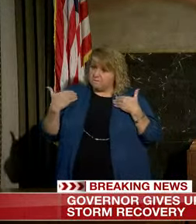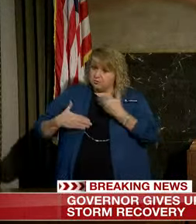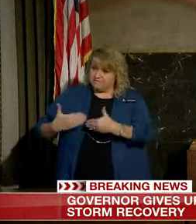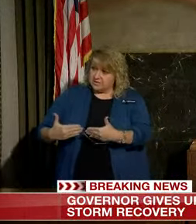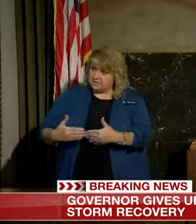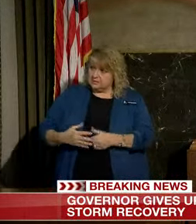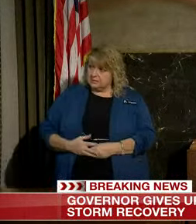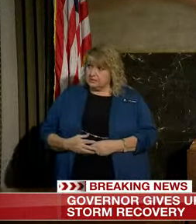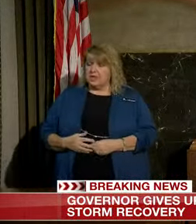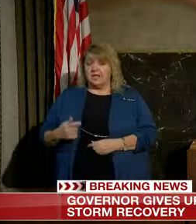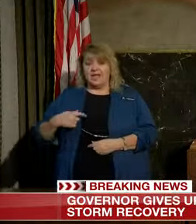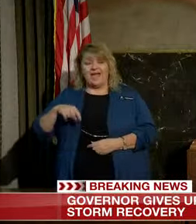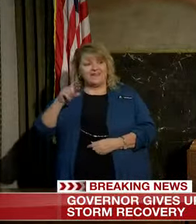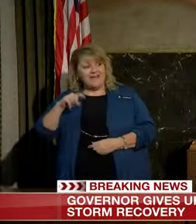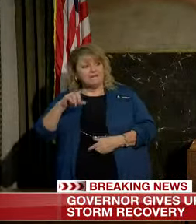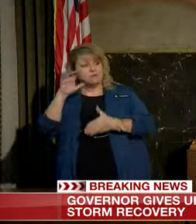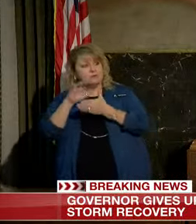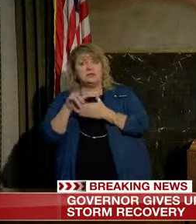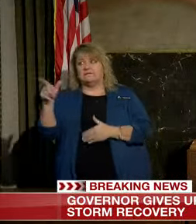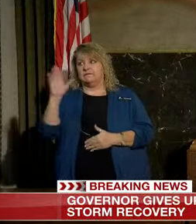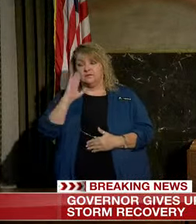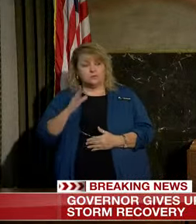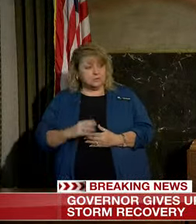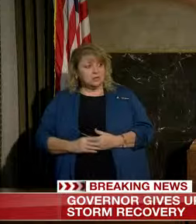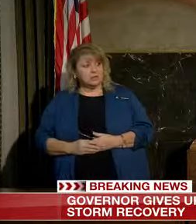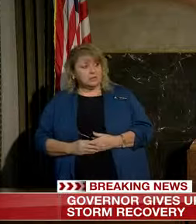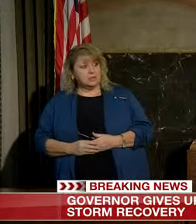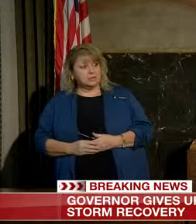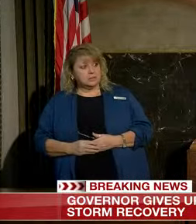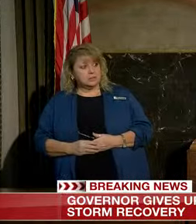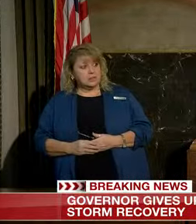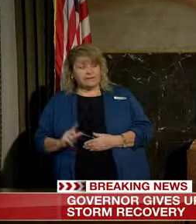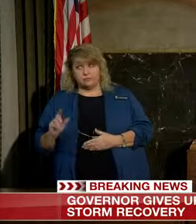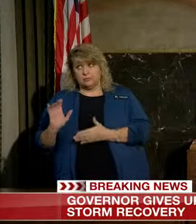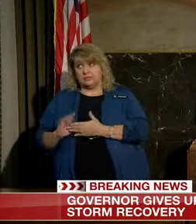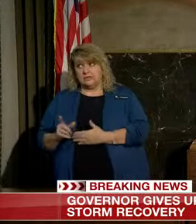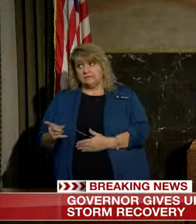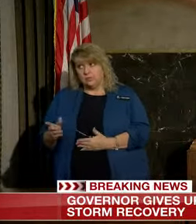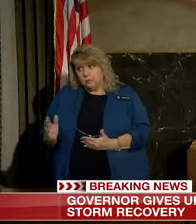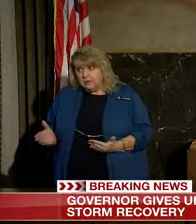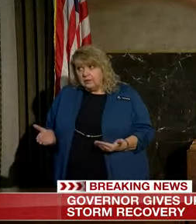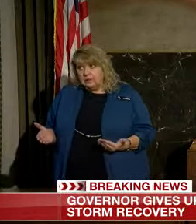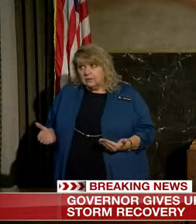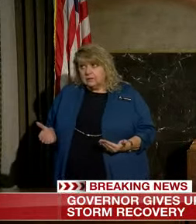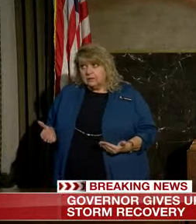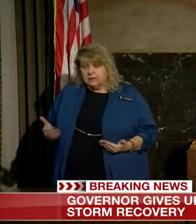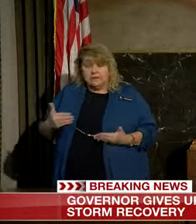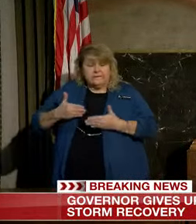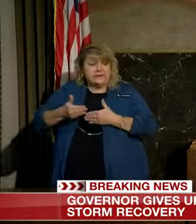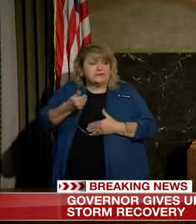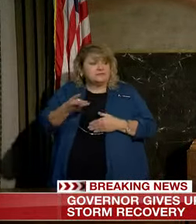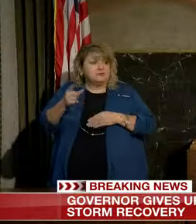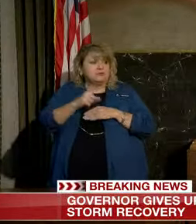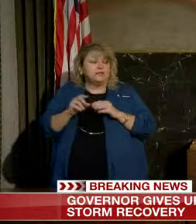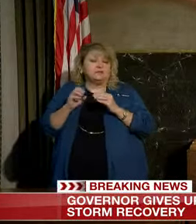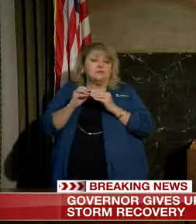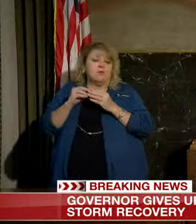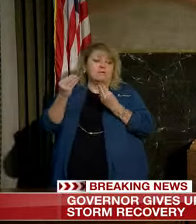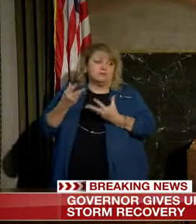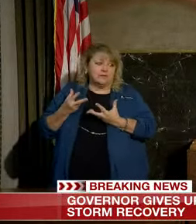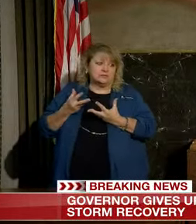have to believe that they will, and that in the next days you're going to get a lot more information. But I